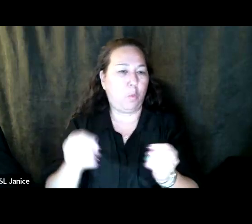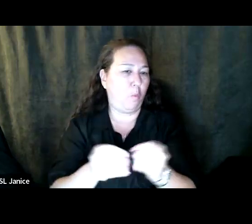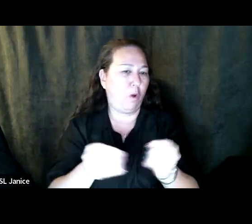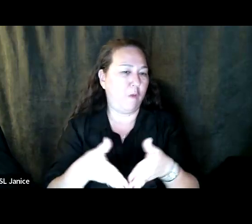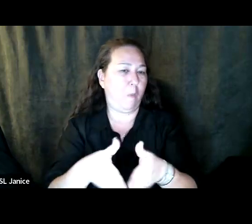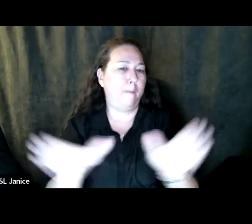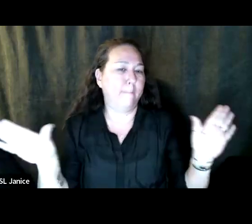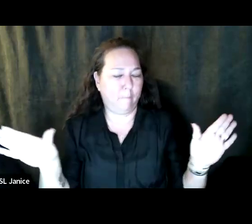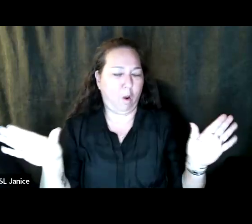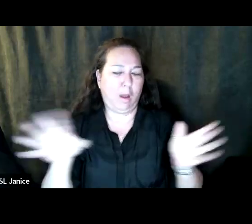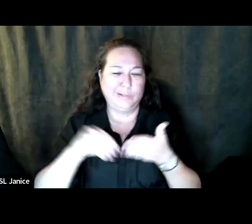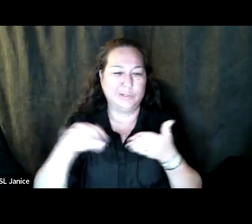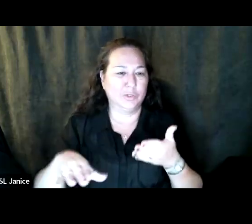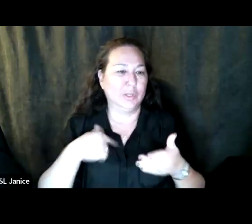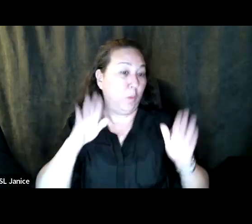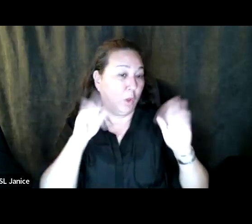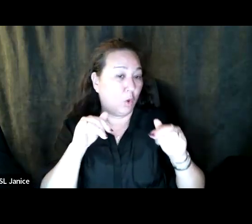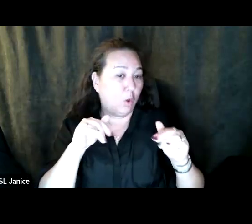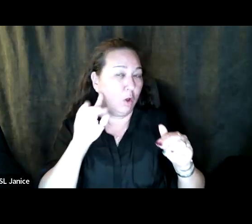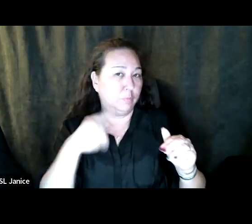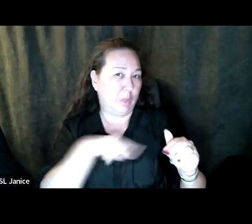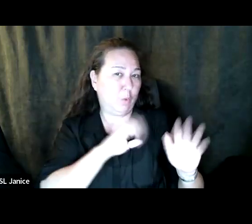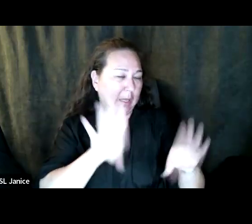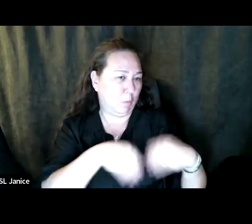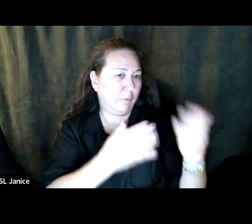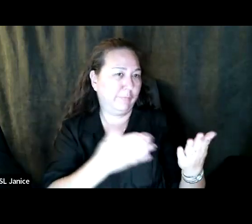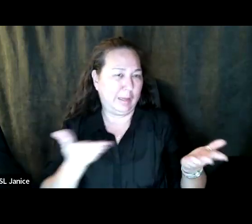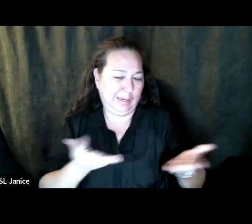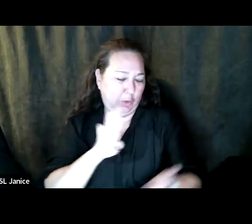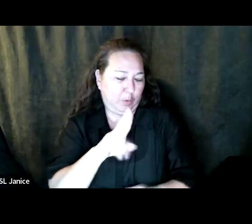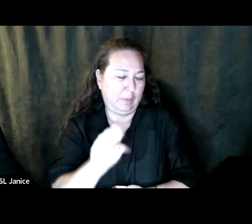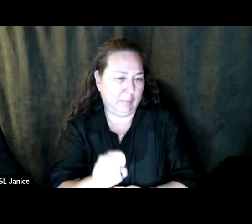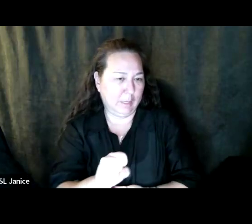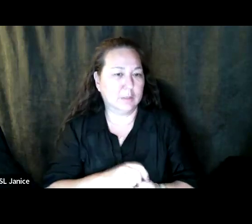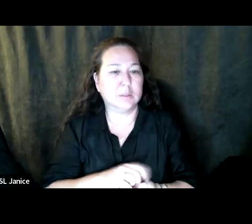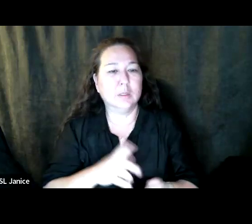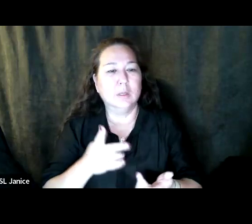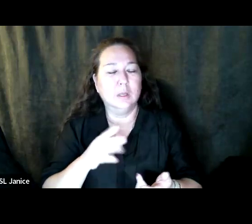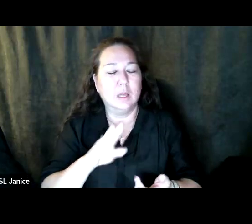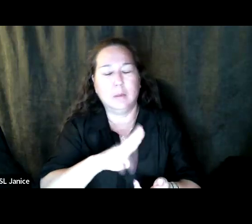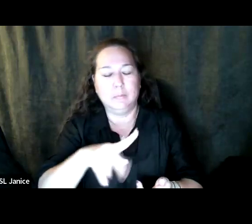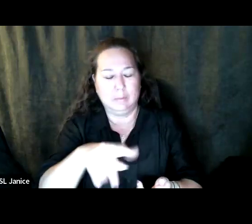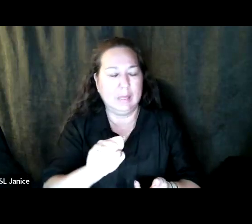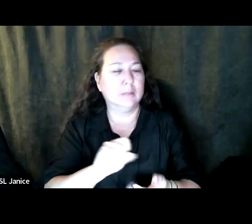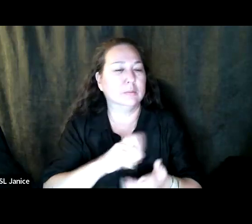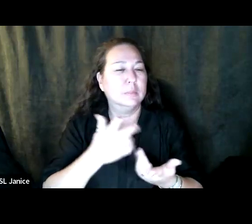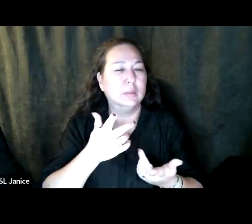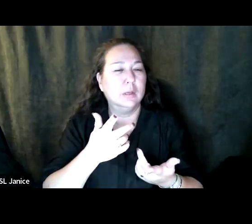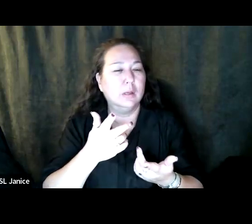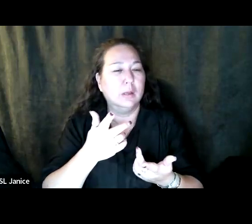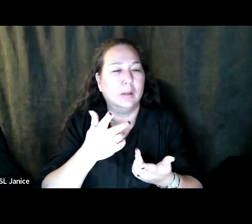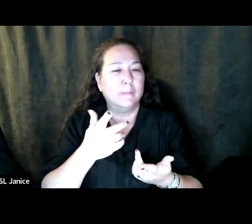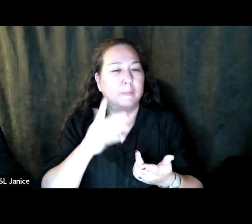So Karen mentioned special education and inclusion and having those opportunities for high quality seats. Same thing with our